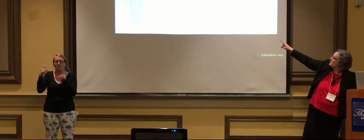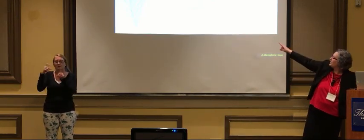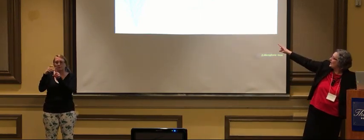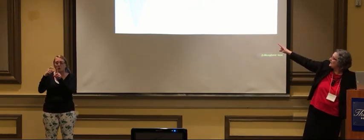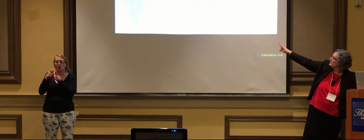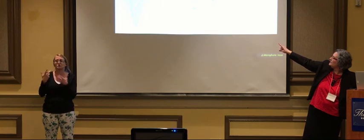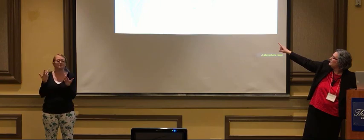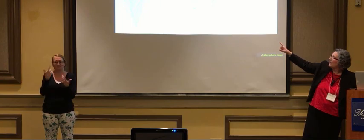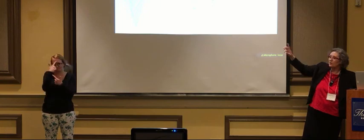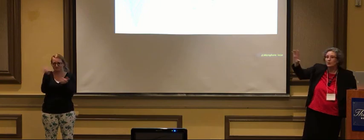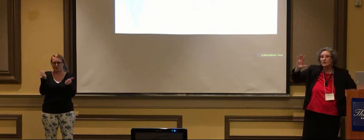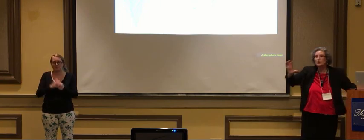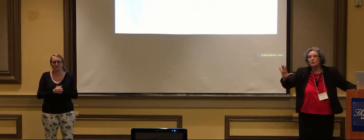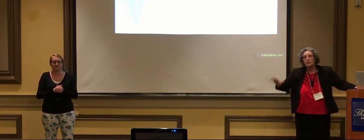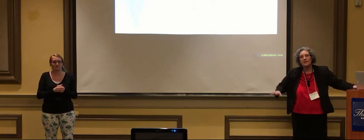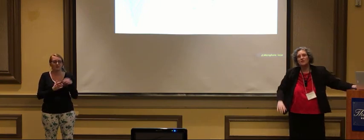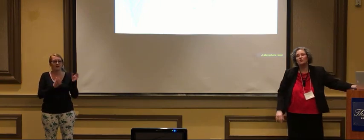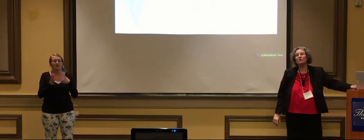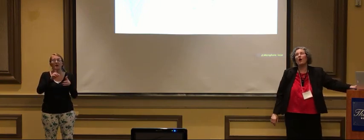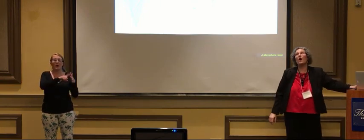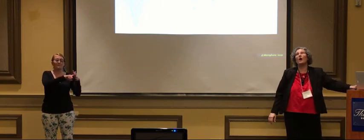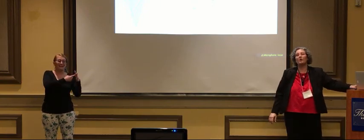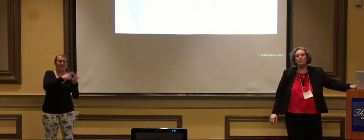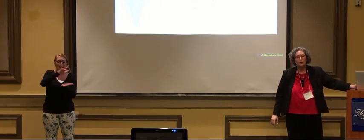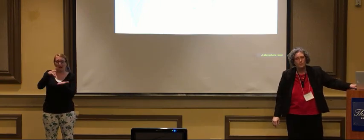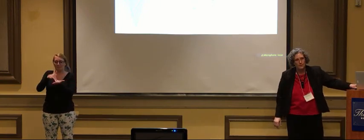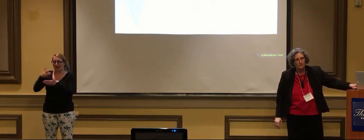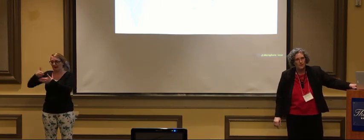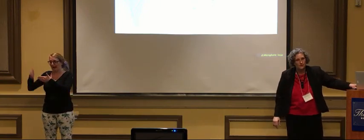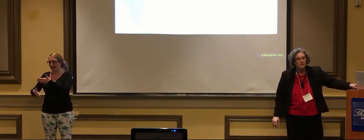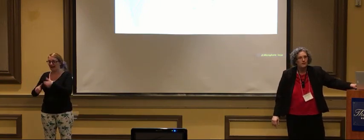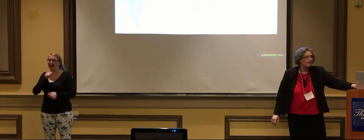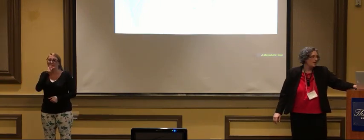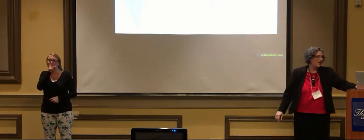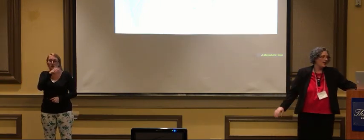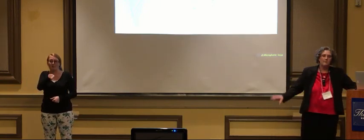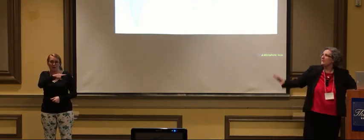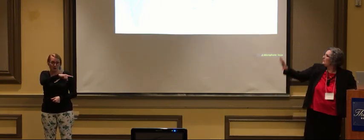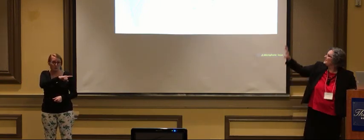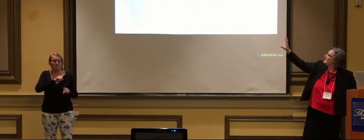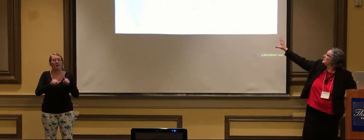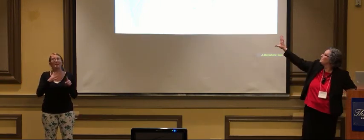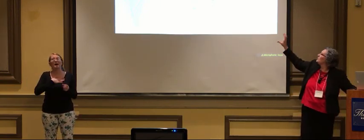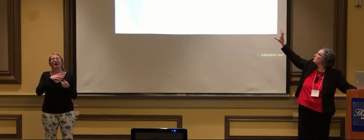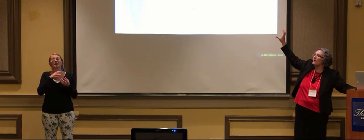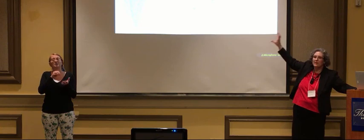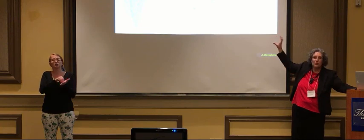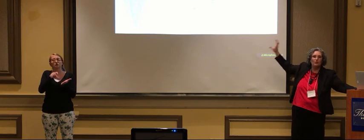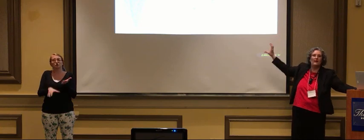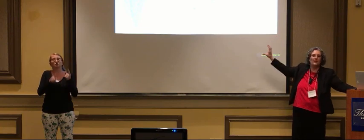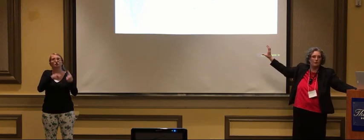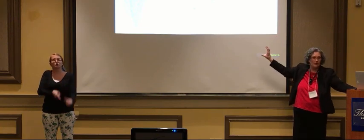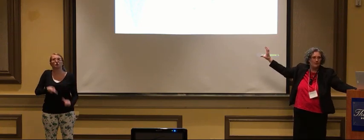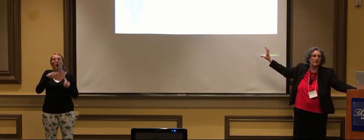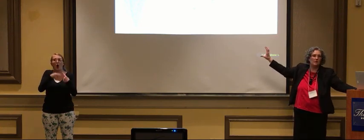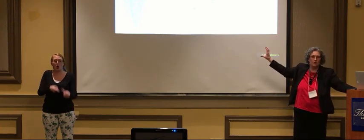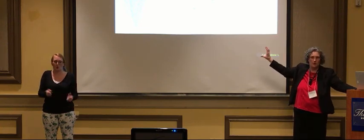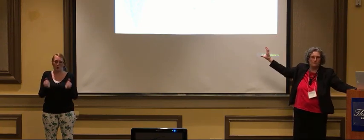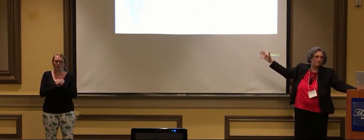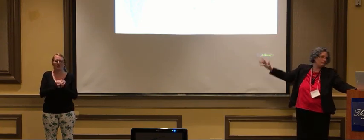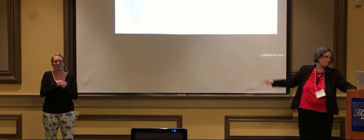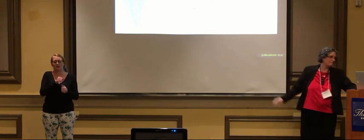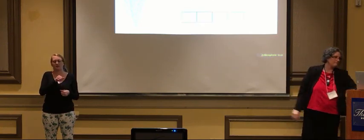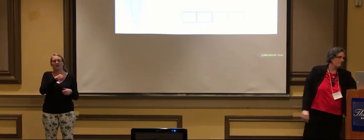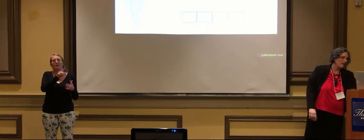The beginning, middle, end. I don't know about you, but my kids struggle with the ending. It makes it easier when there's a graphic